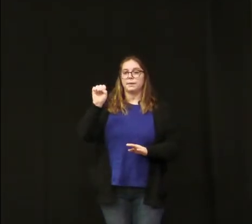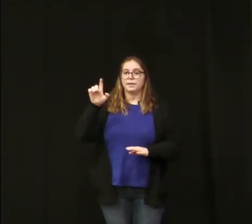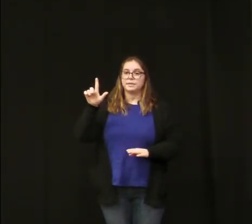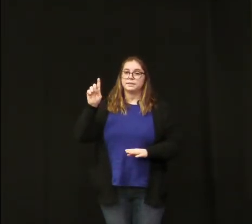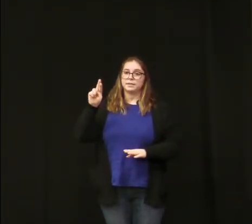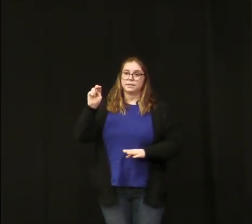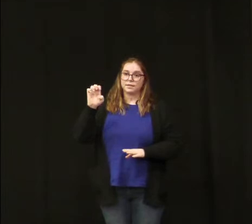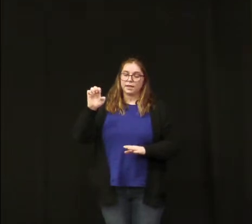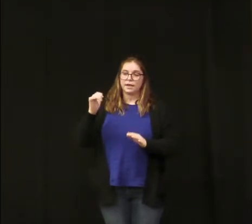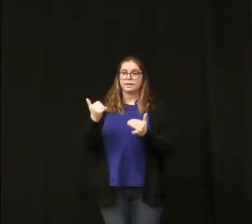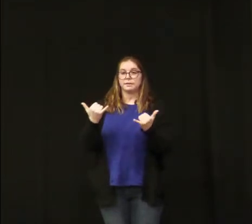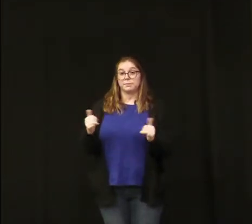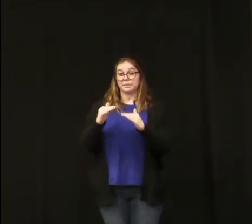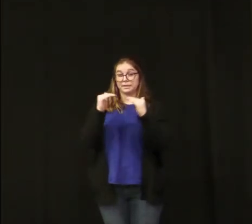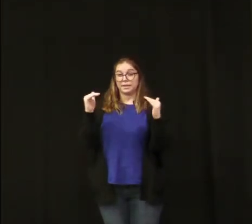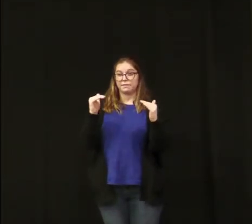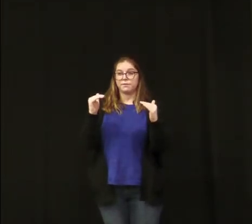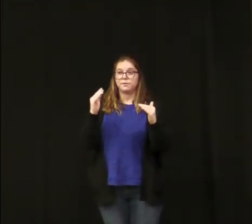did.